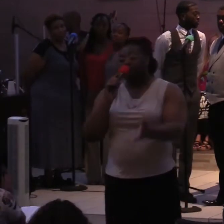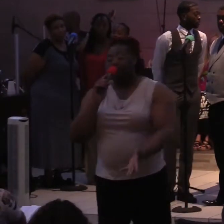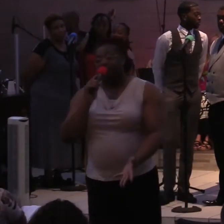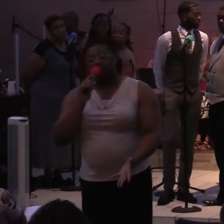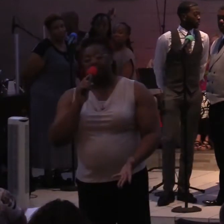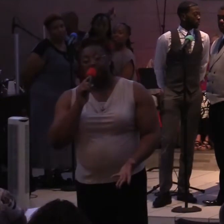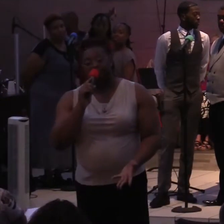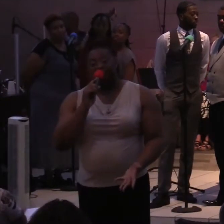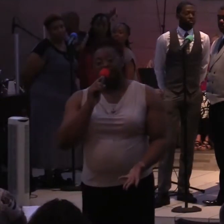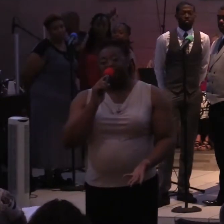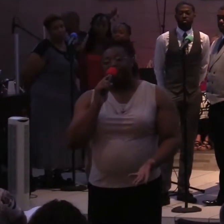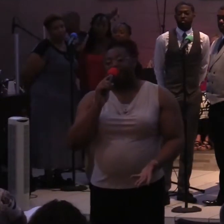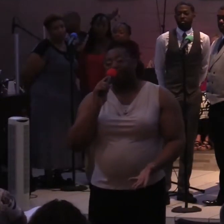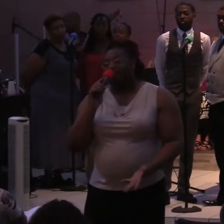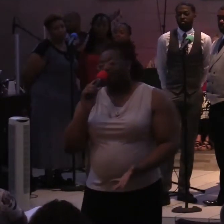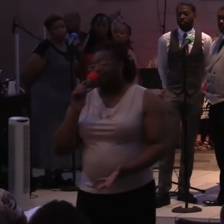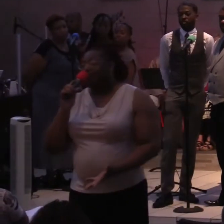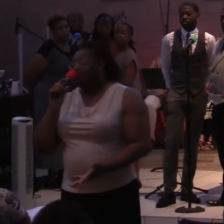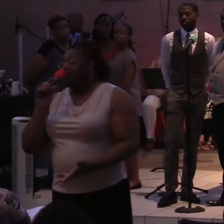this grace.